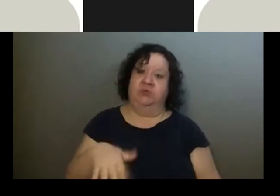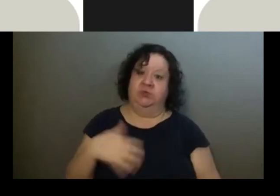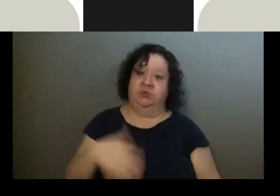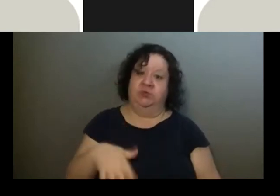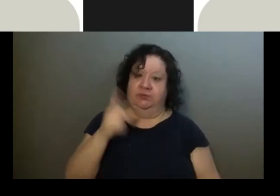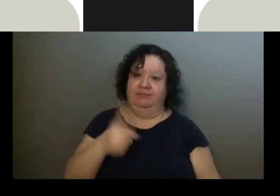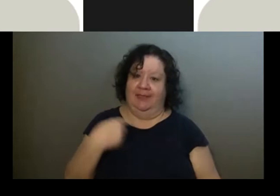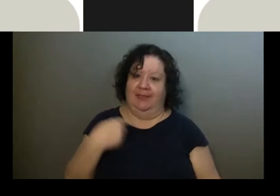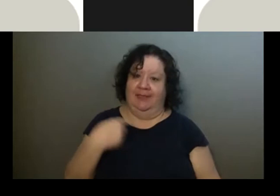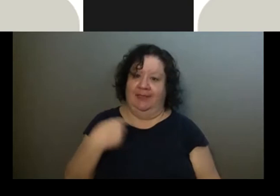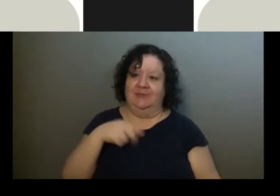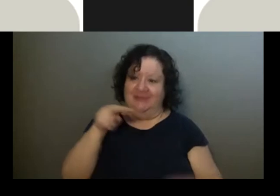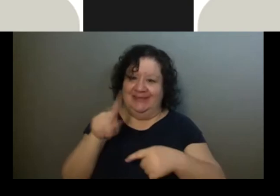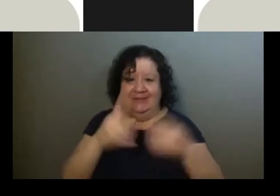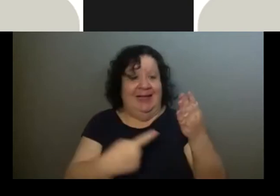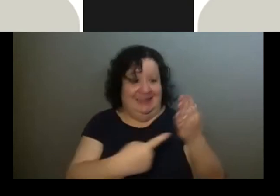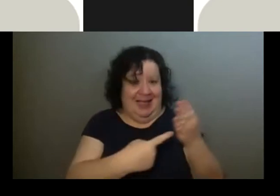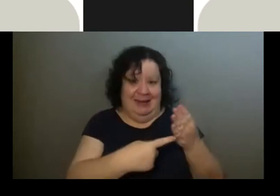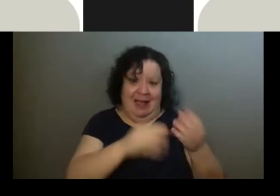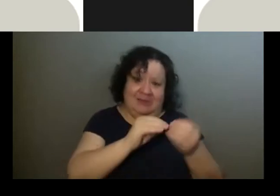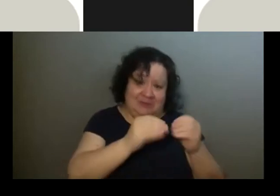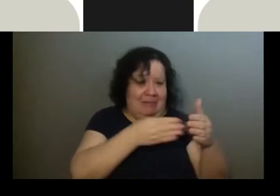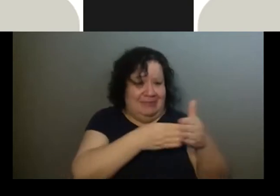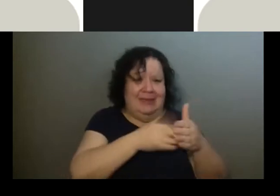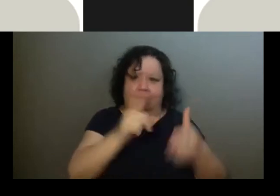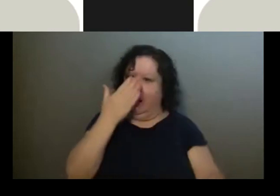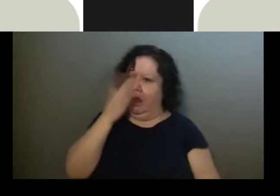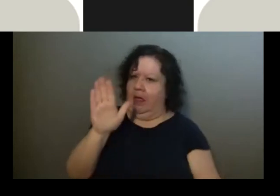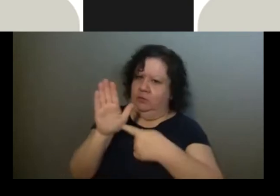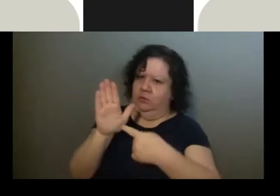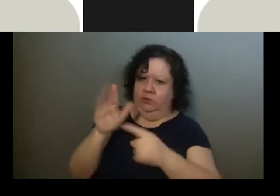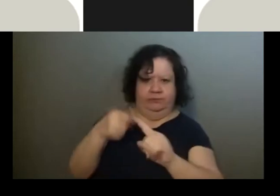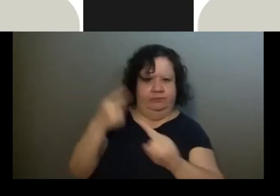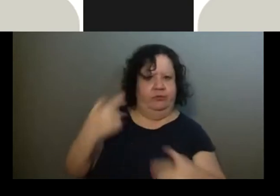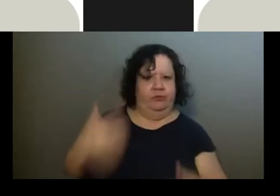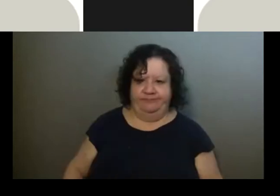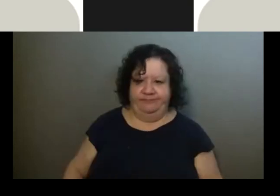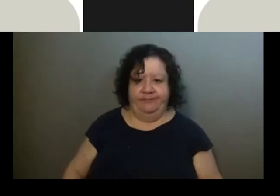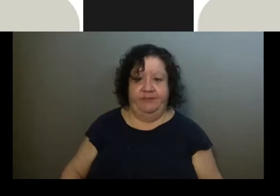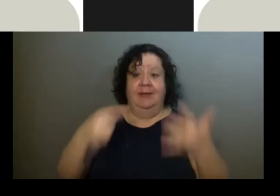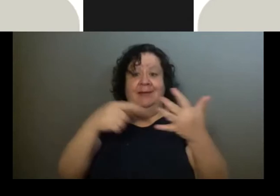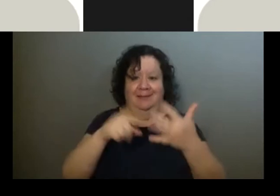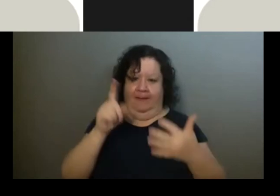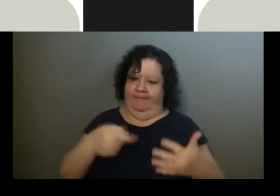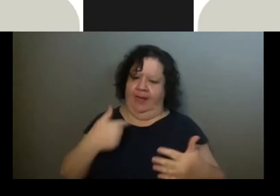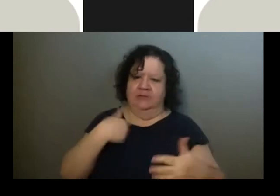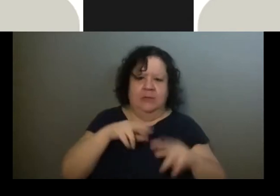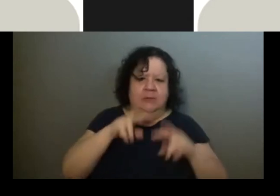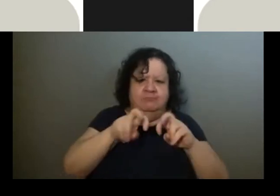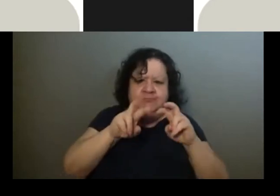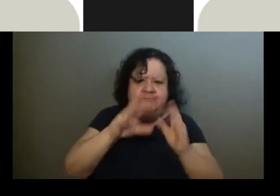the importance of disaggregated data. So it comes across in every sphere. It's certainly something we have to work to